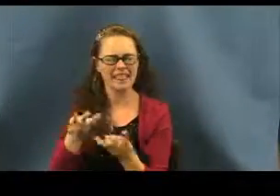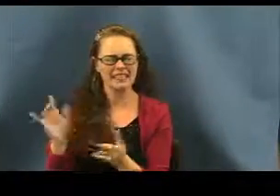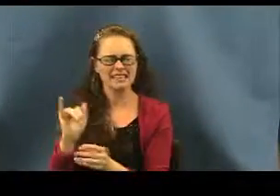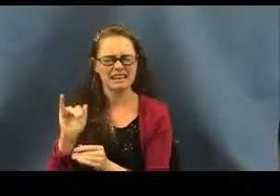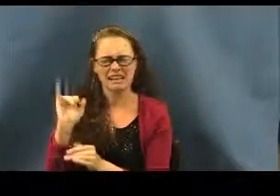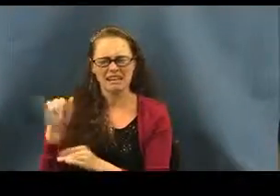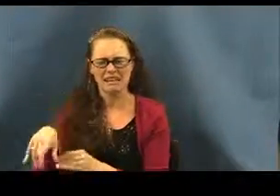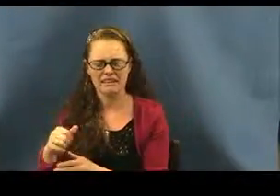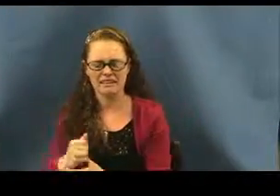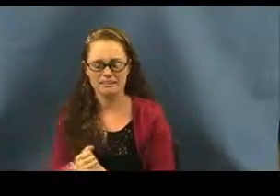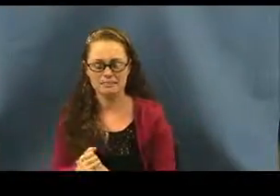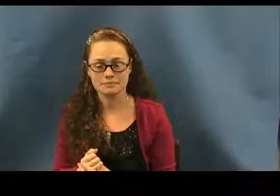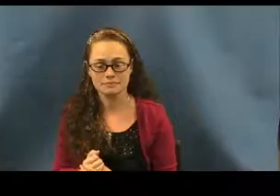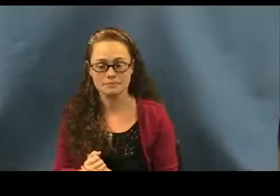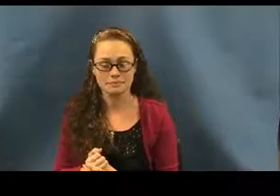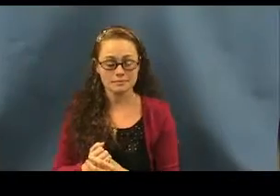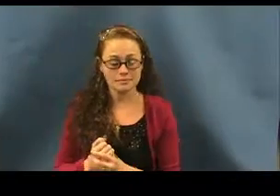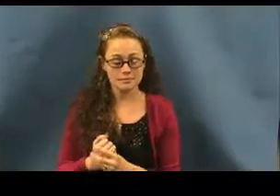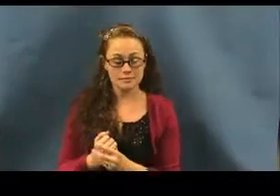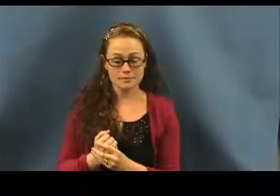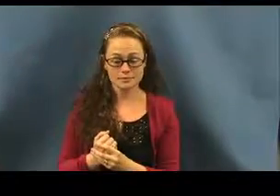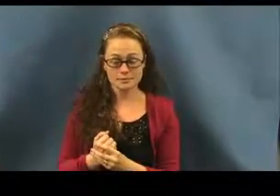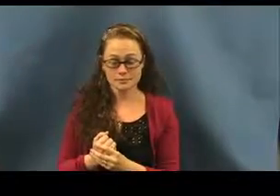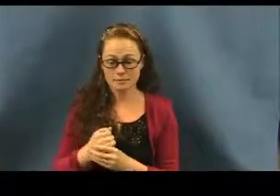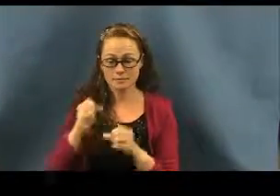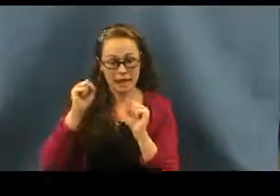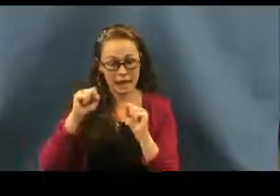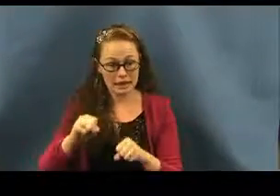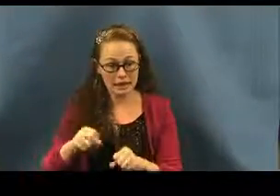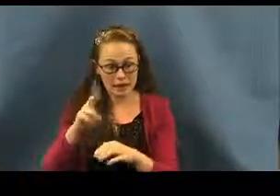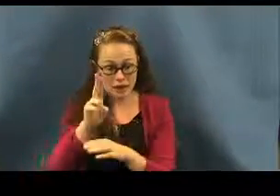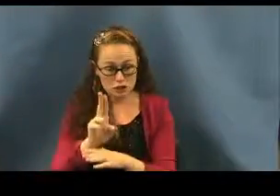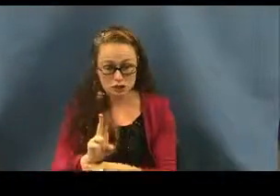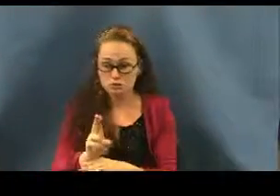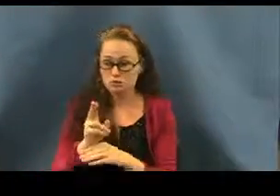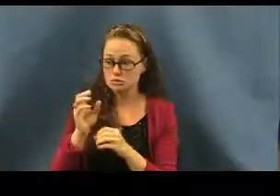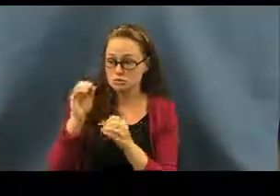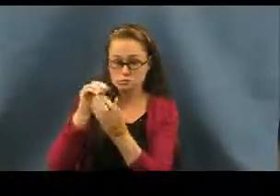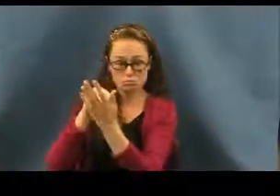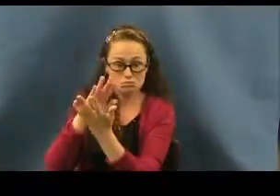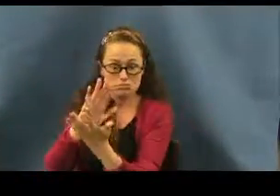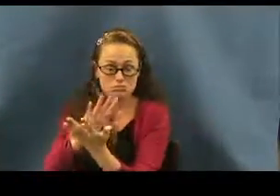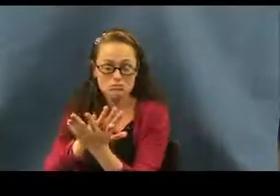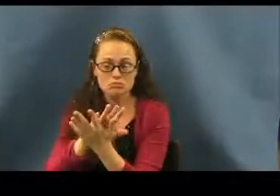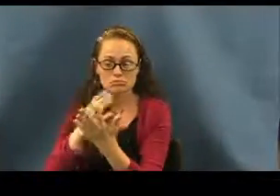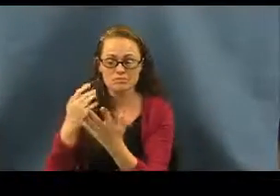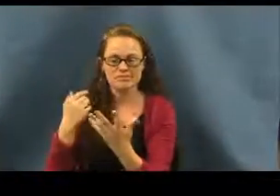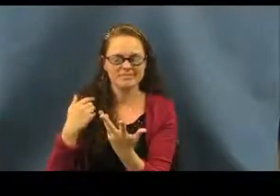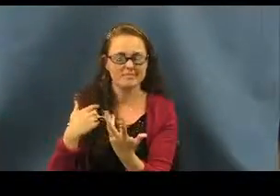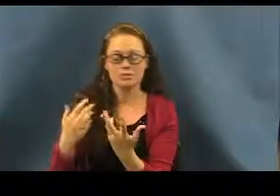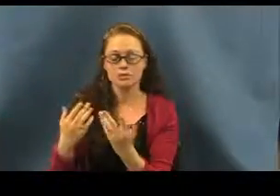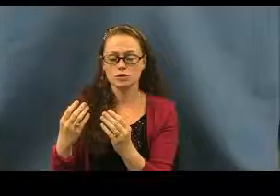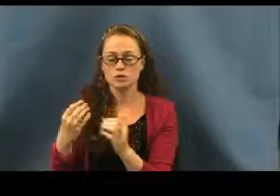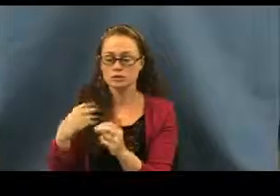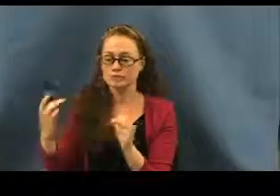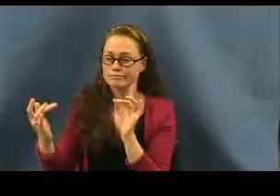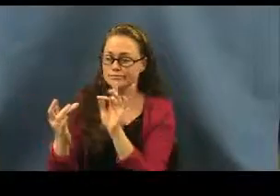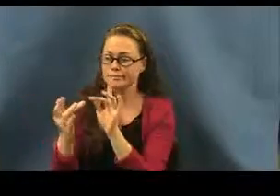of our landscape? And how can we share more of our hopes for our vacant storefronts so our communities